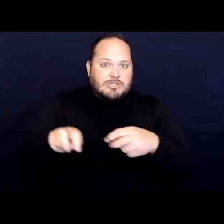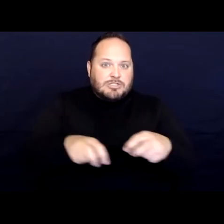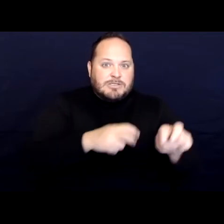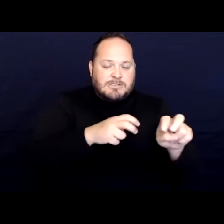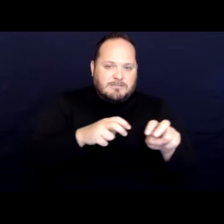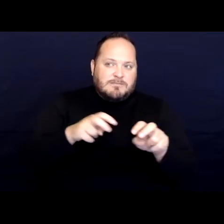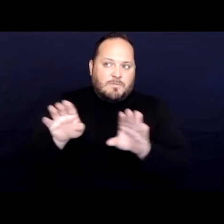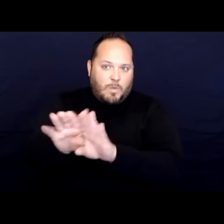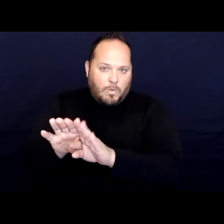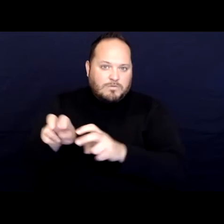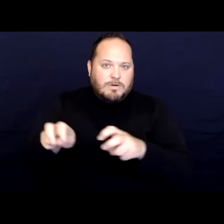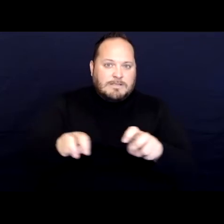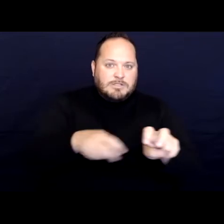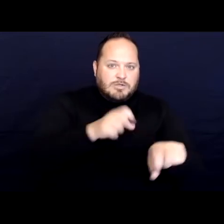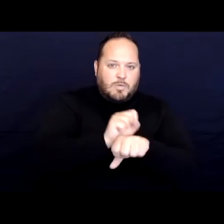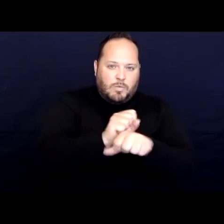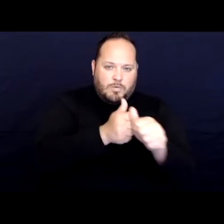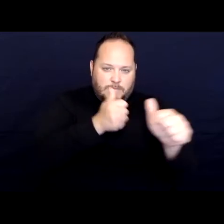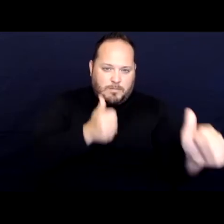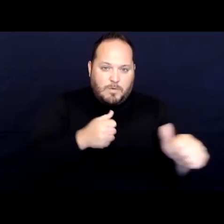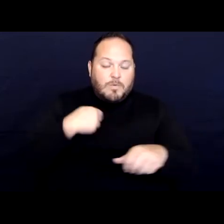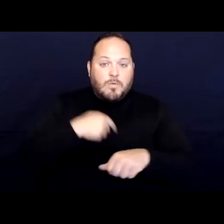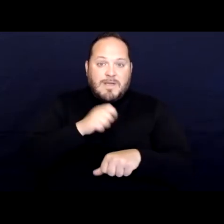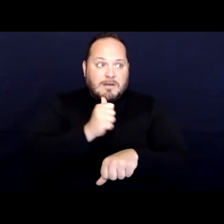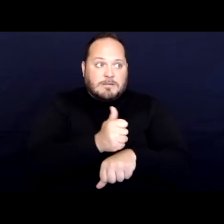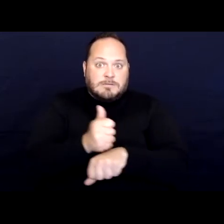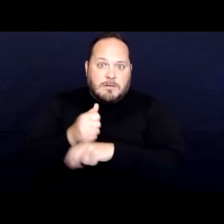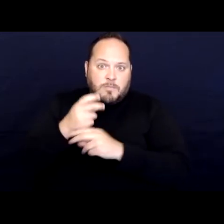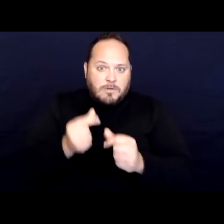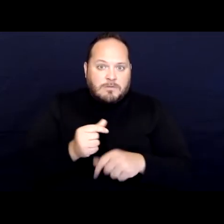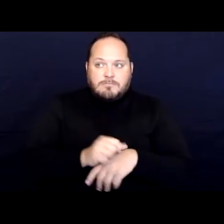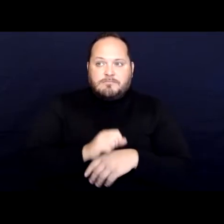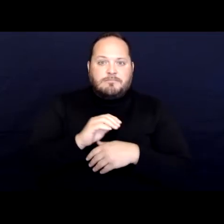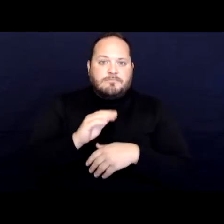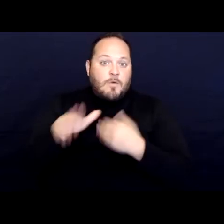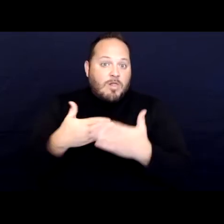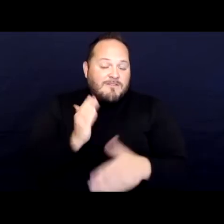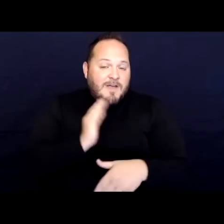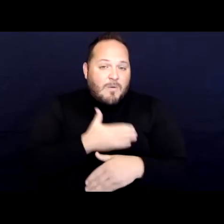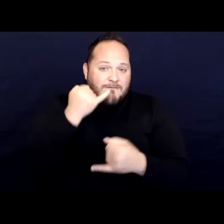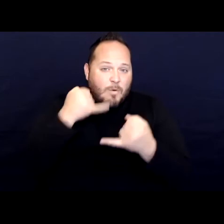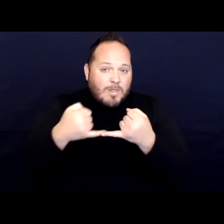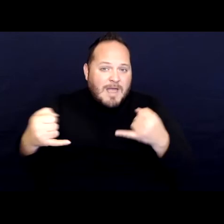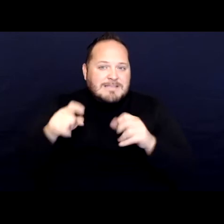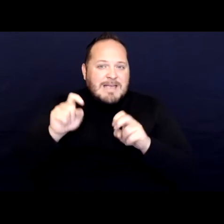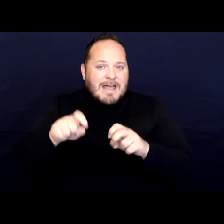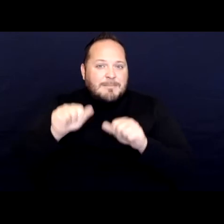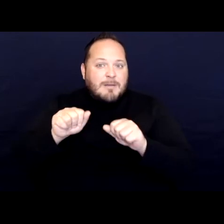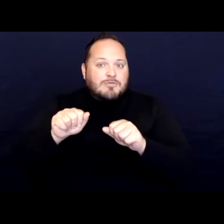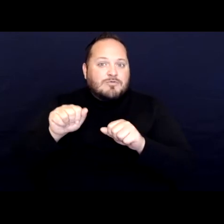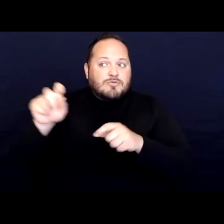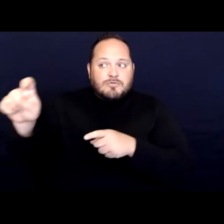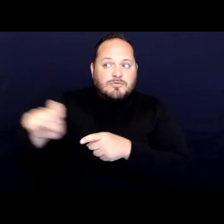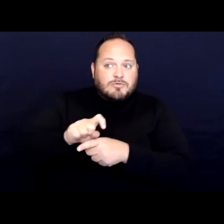and setting up, all of our phone lines and everything to be able to manage that out. So that